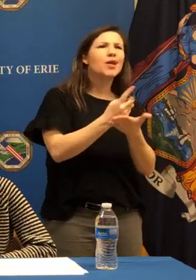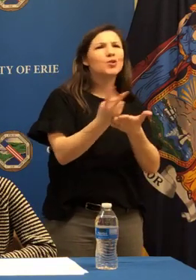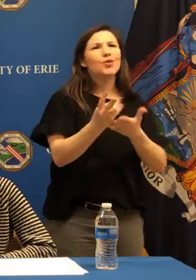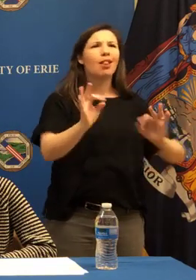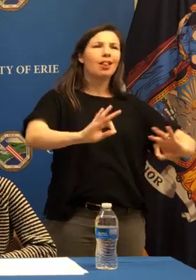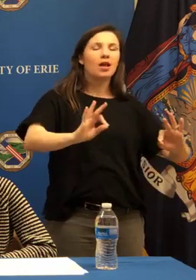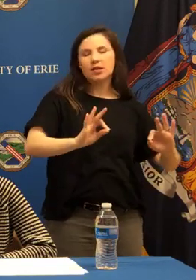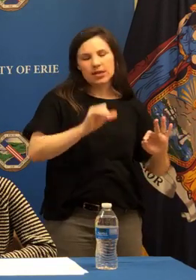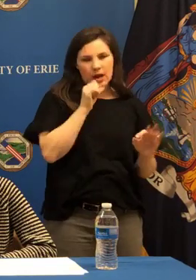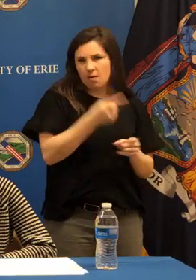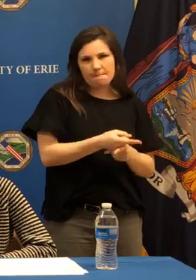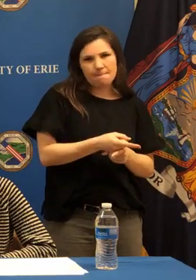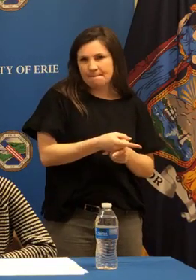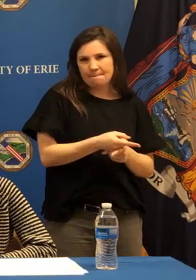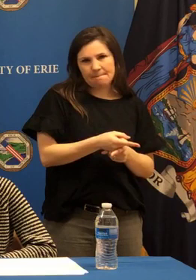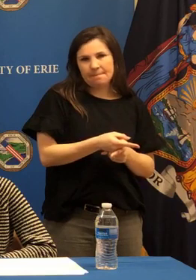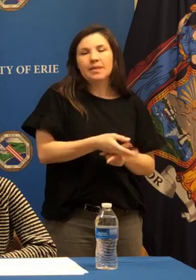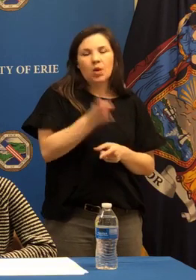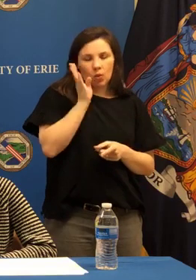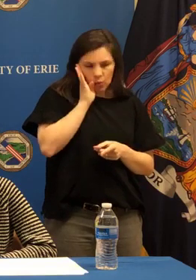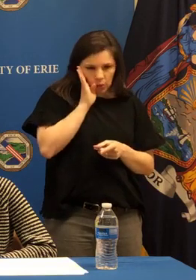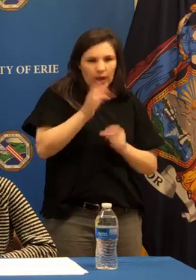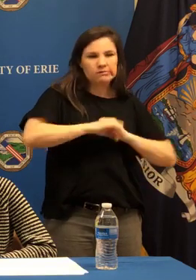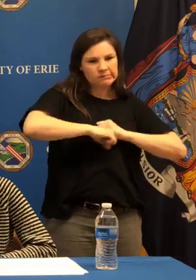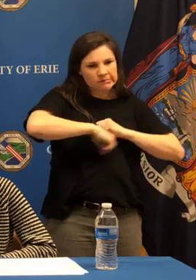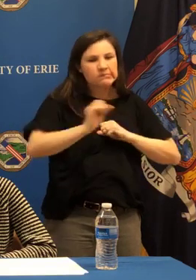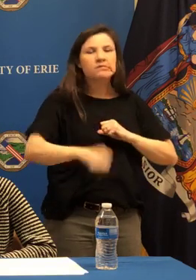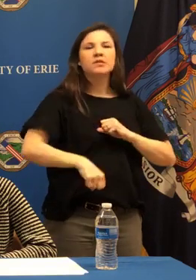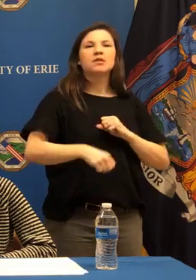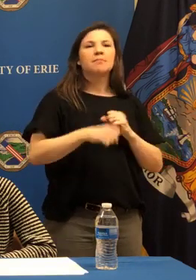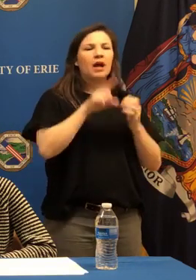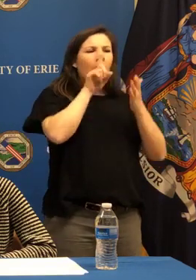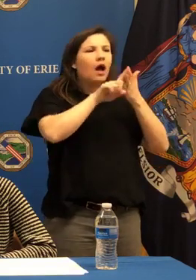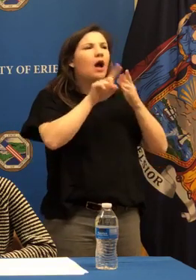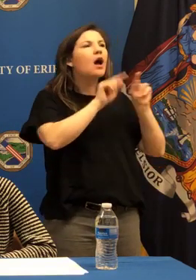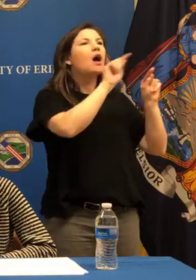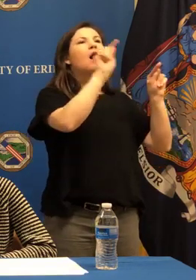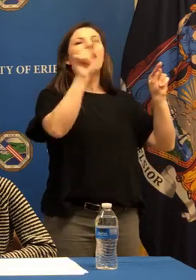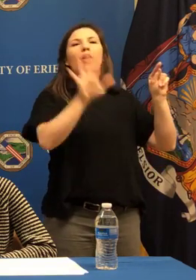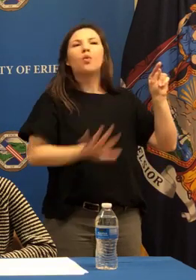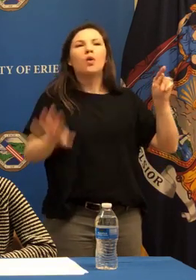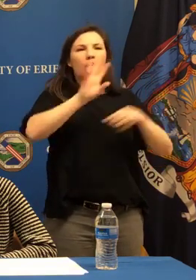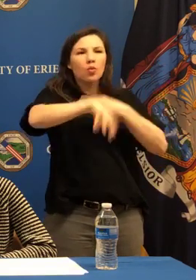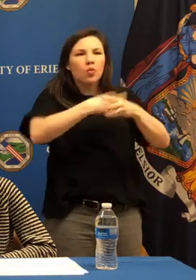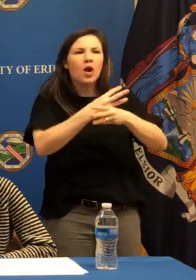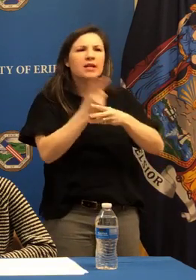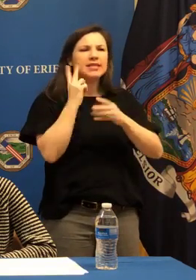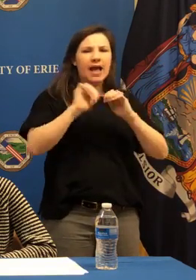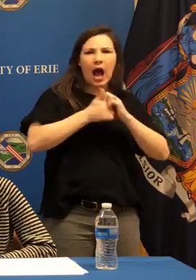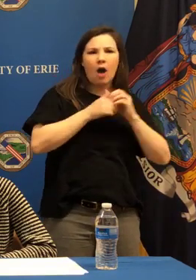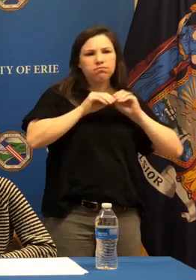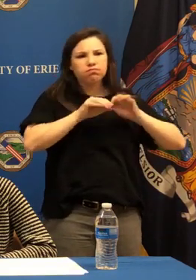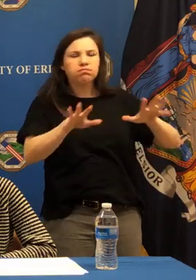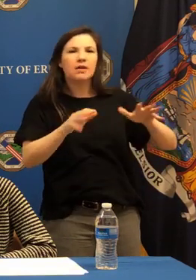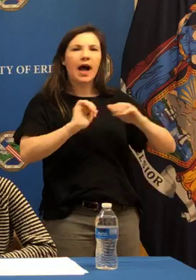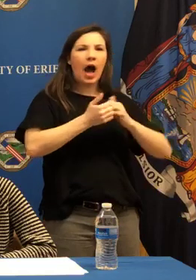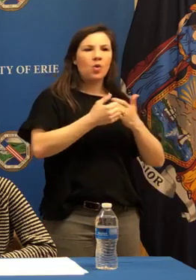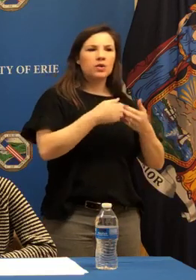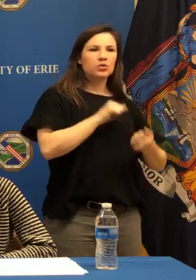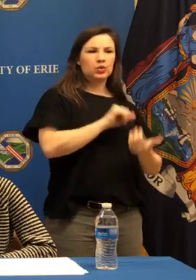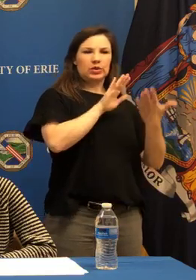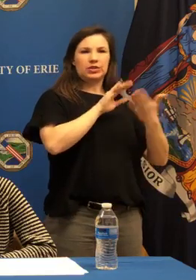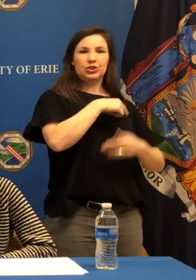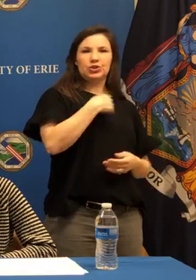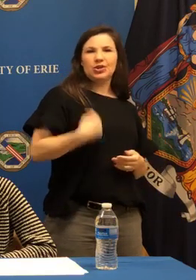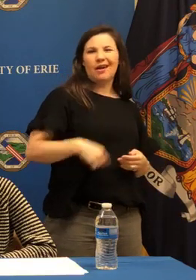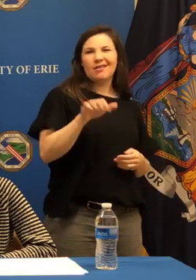that's not correct. We know it's going to take some time. Just from looking at pandemics elsewhere, and how this one was addressed in China and